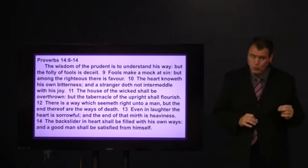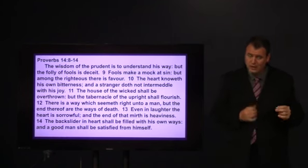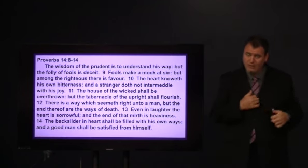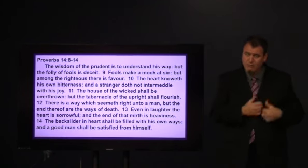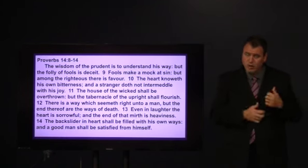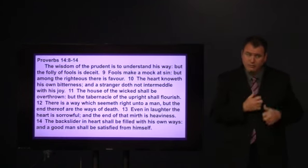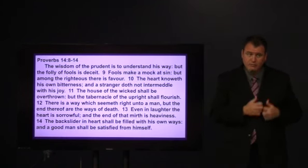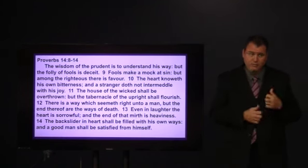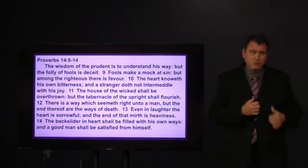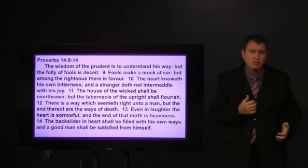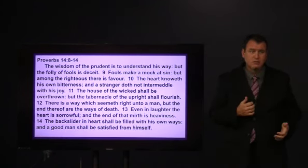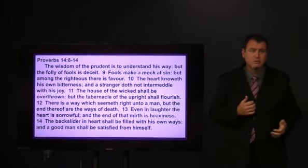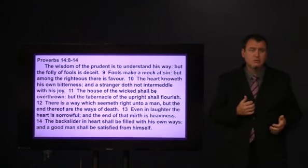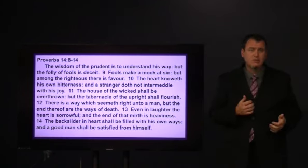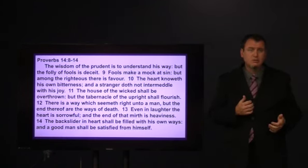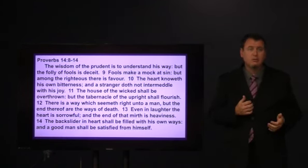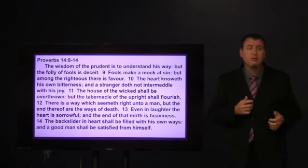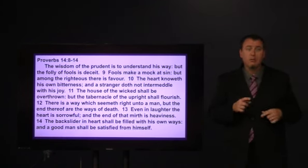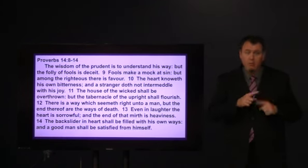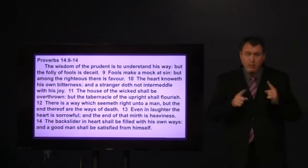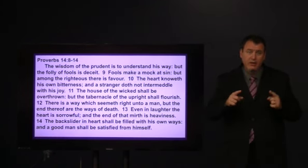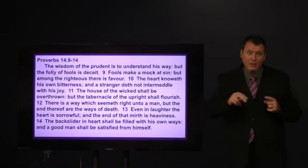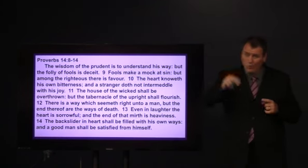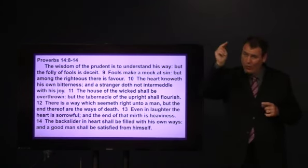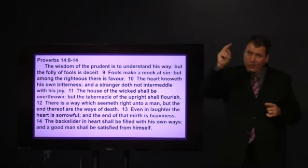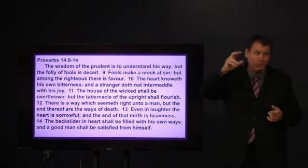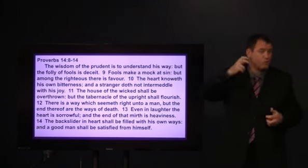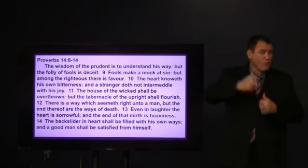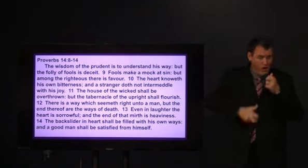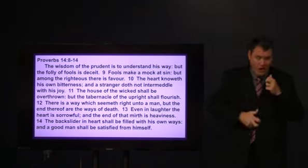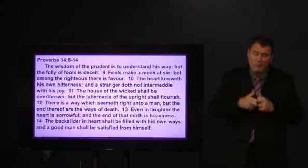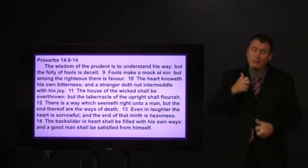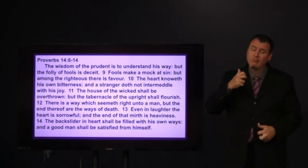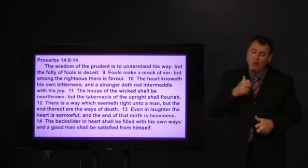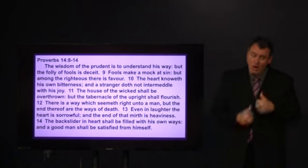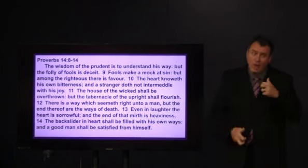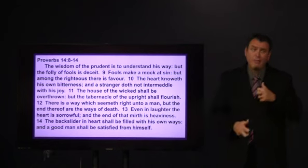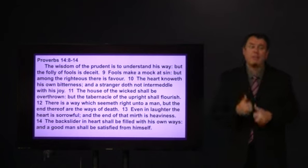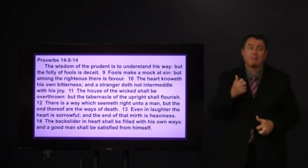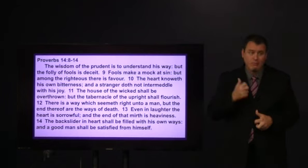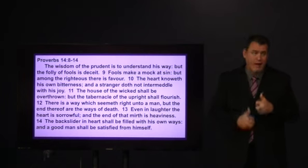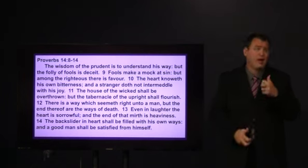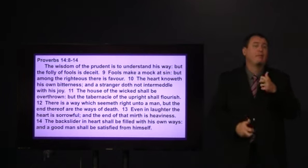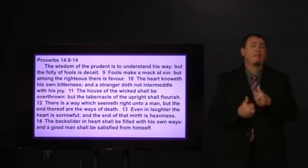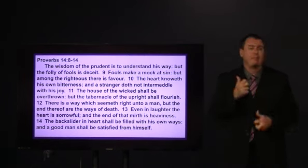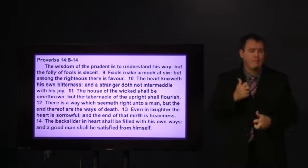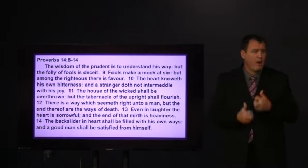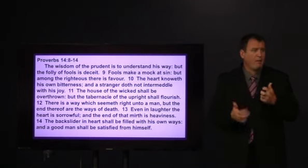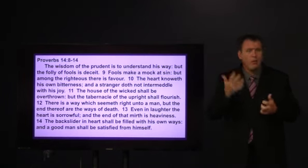was strong, not perfect, he had problems, but in the north there were many more